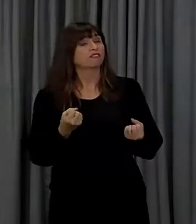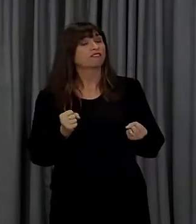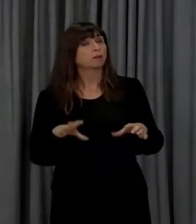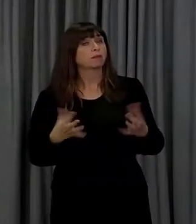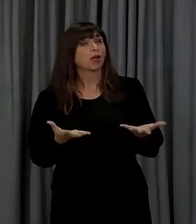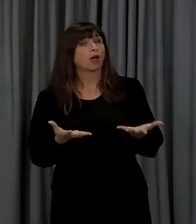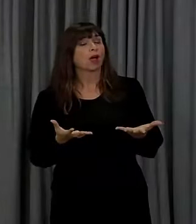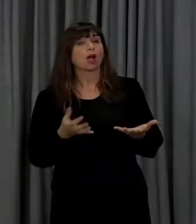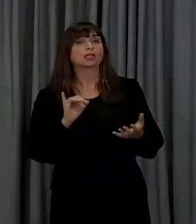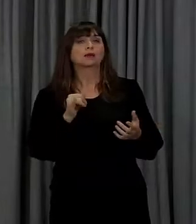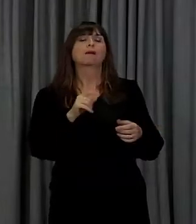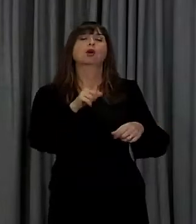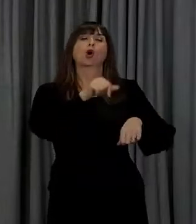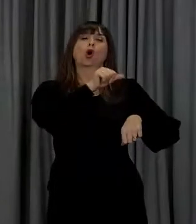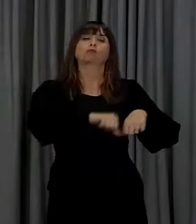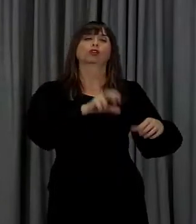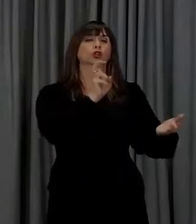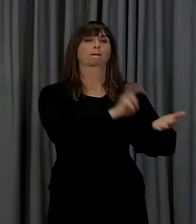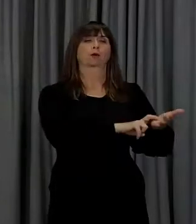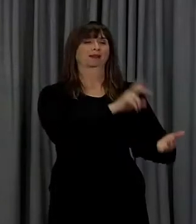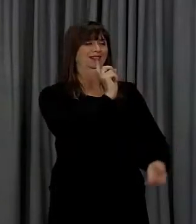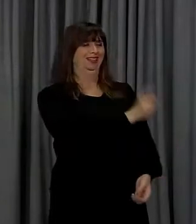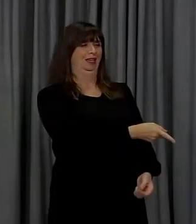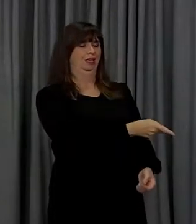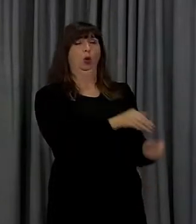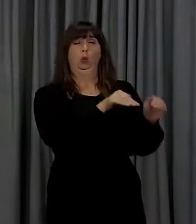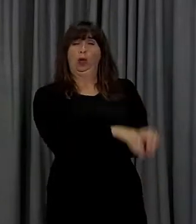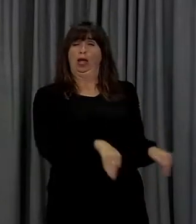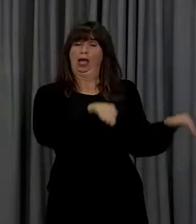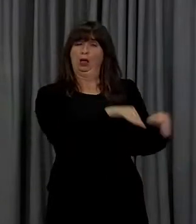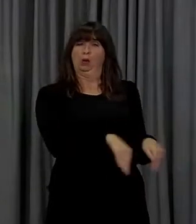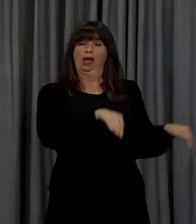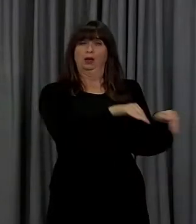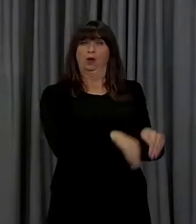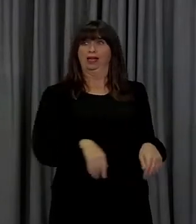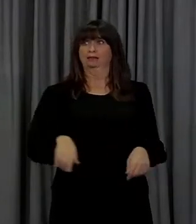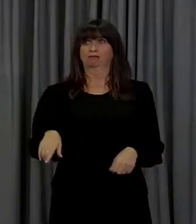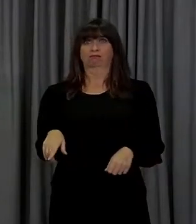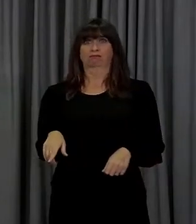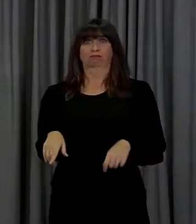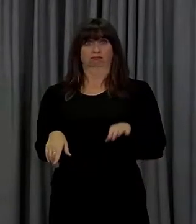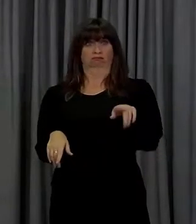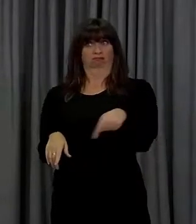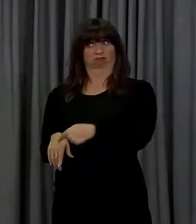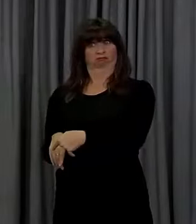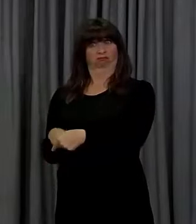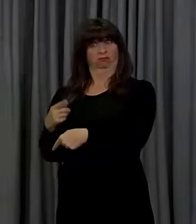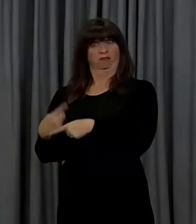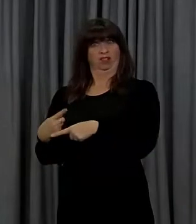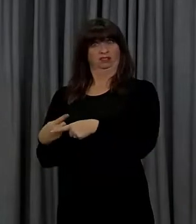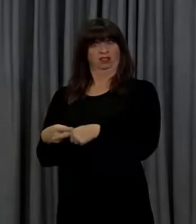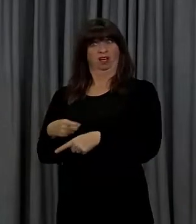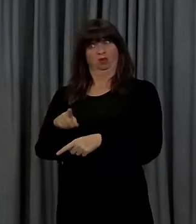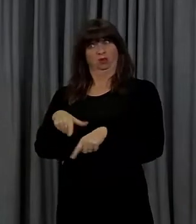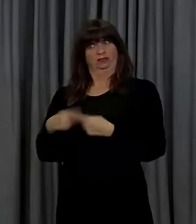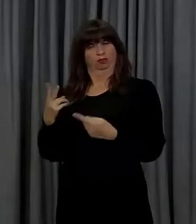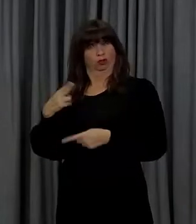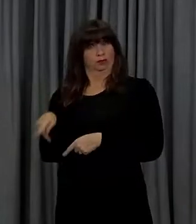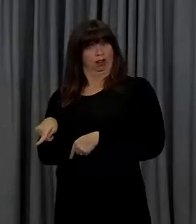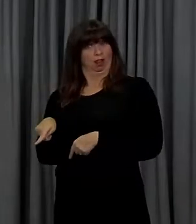already. So if people can find places to go where they can be seen quicker, then